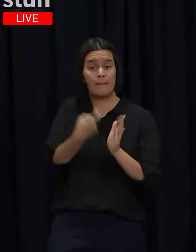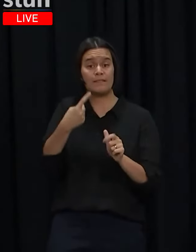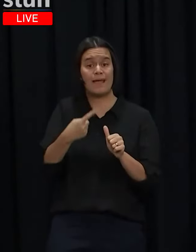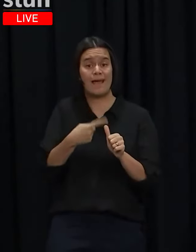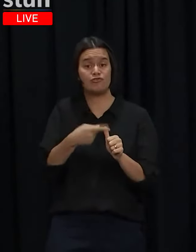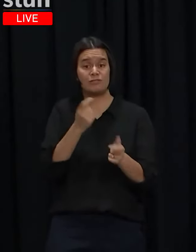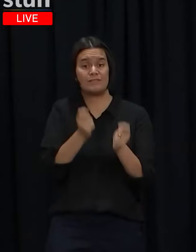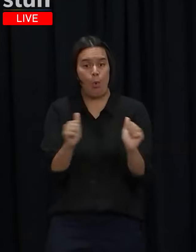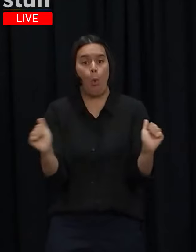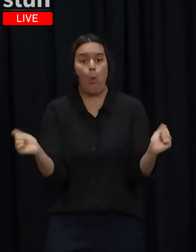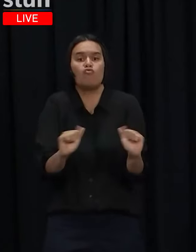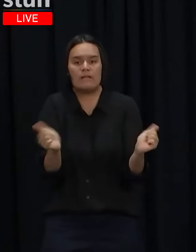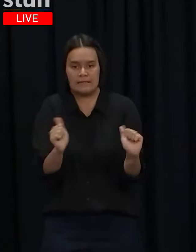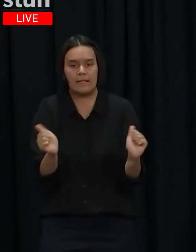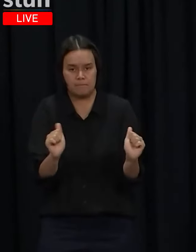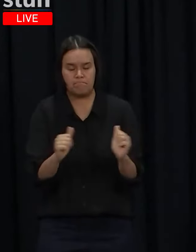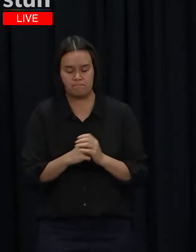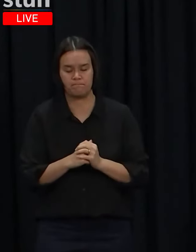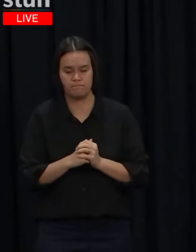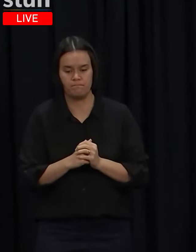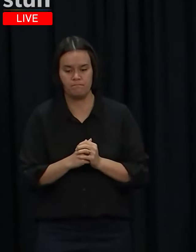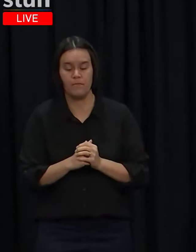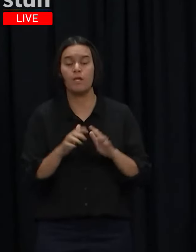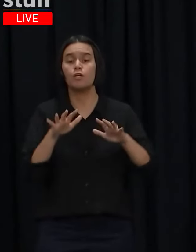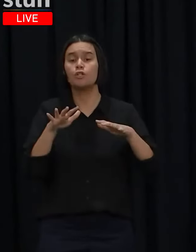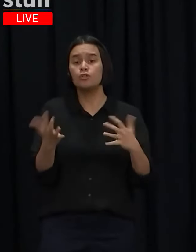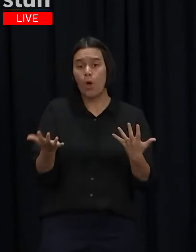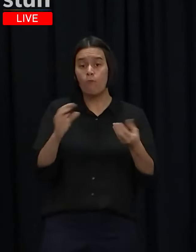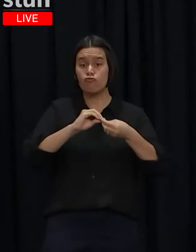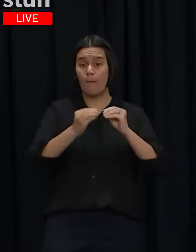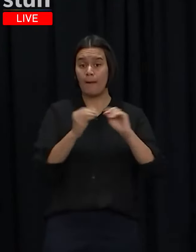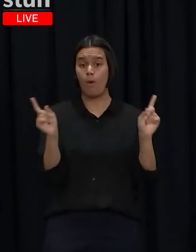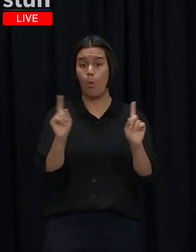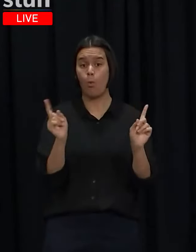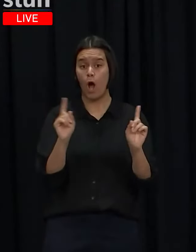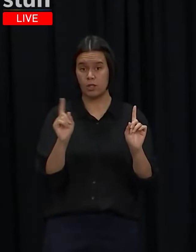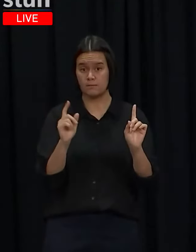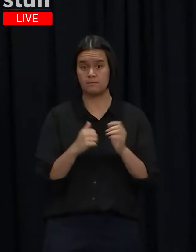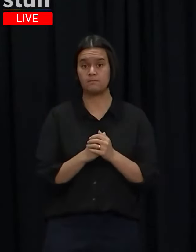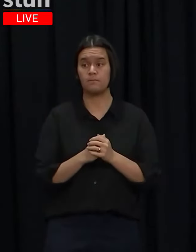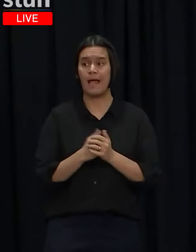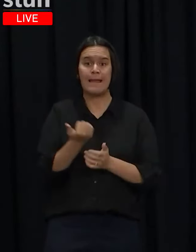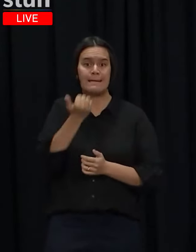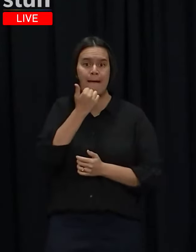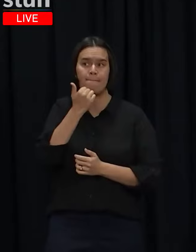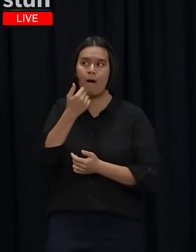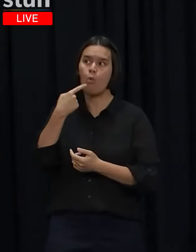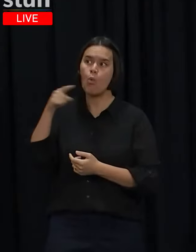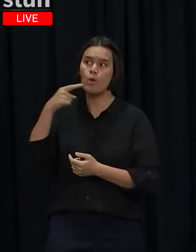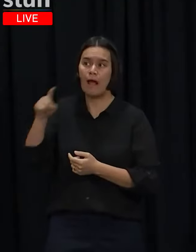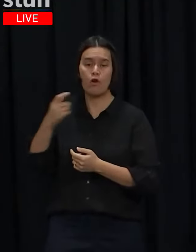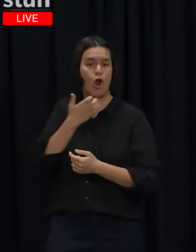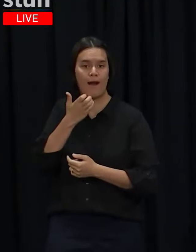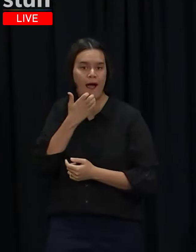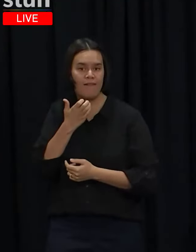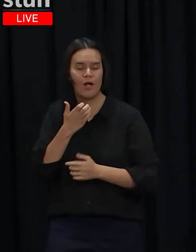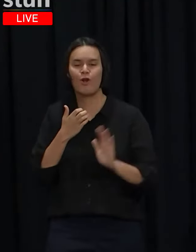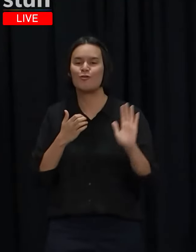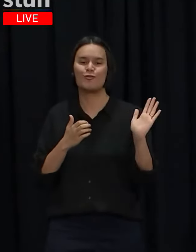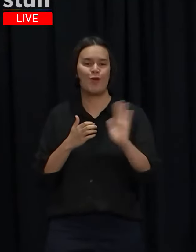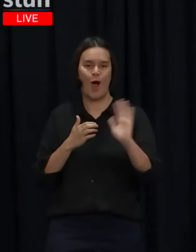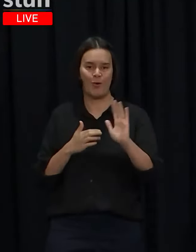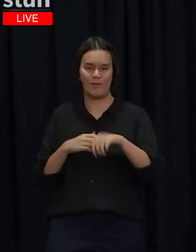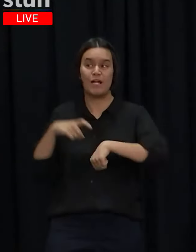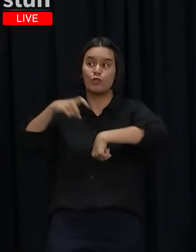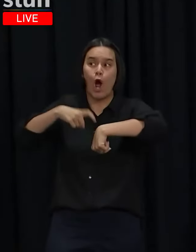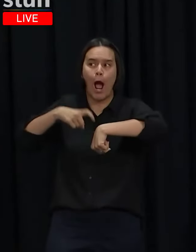months of the year last year. Again, the issue is not so much the orders, it's getting confirmation of delivery, and we're